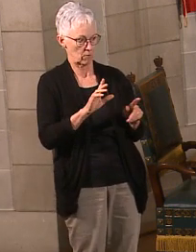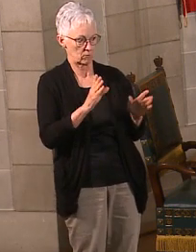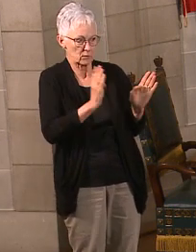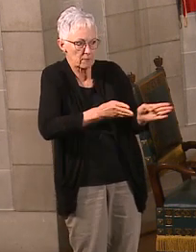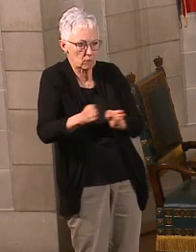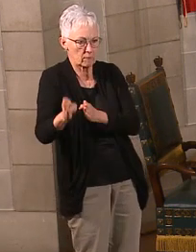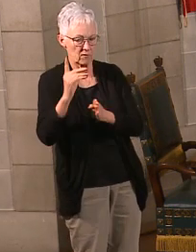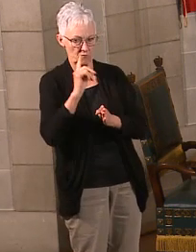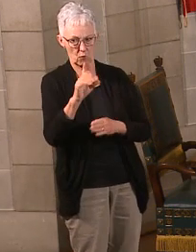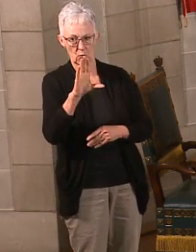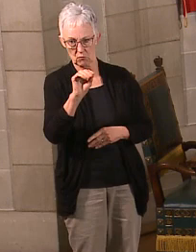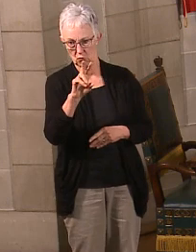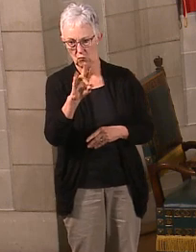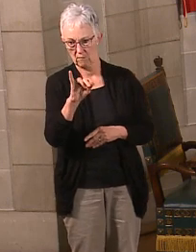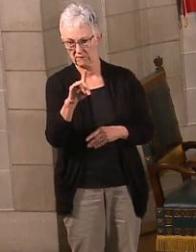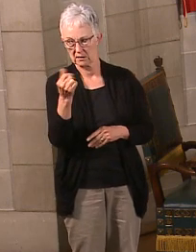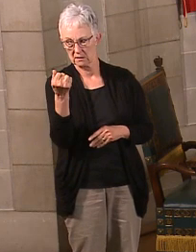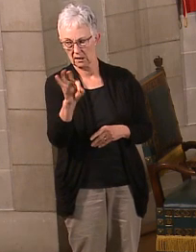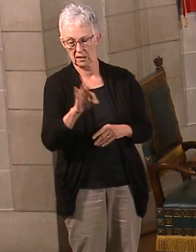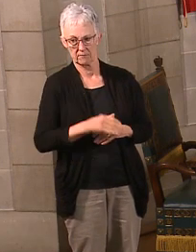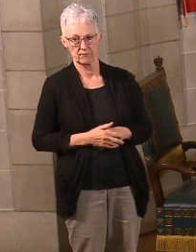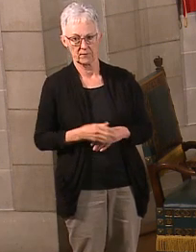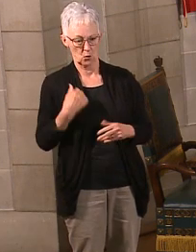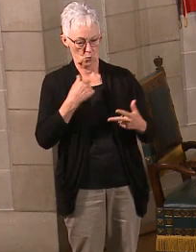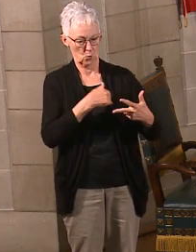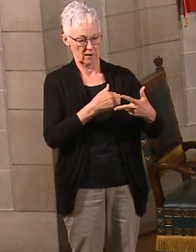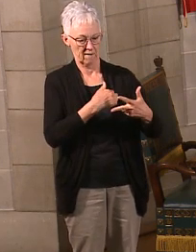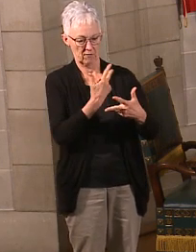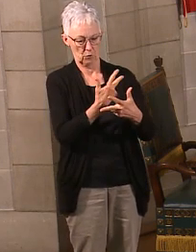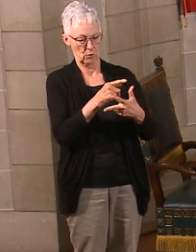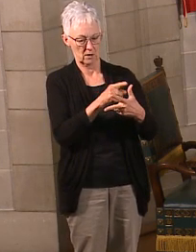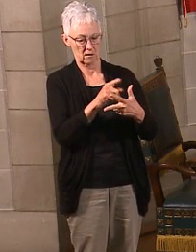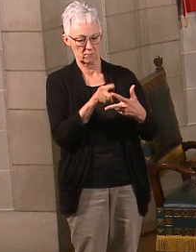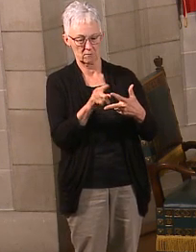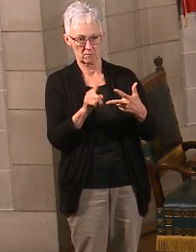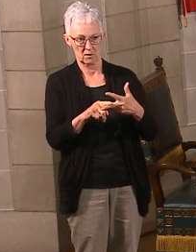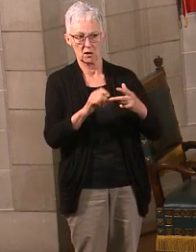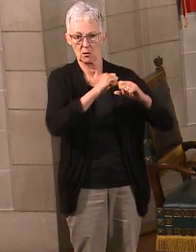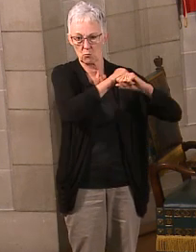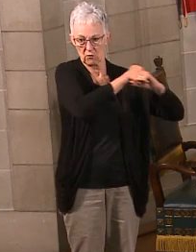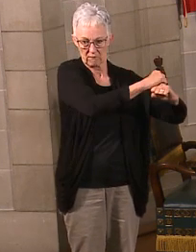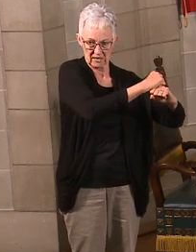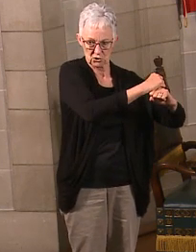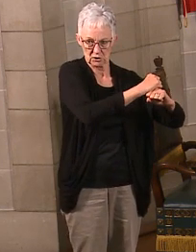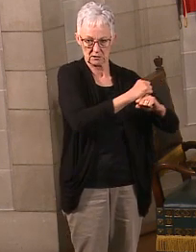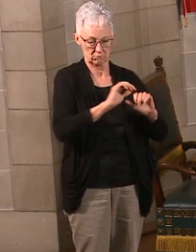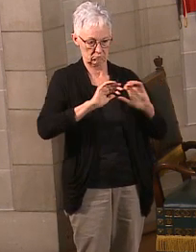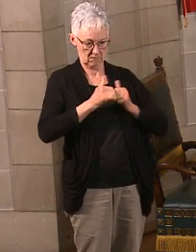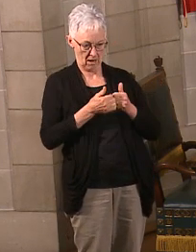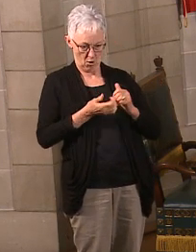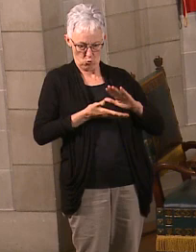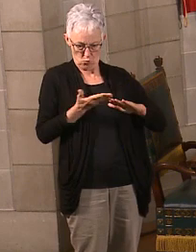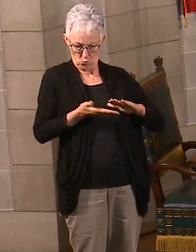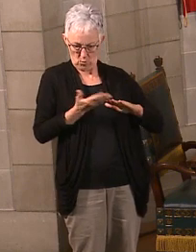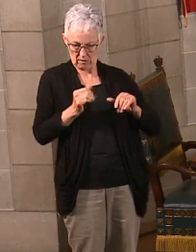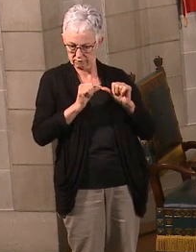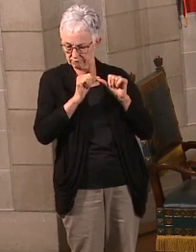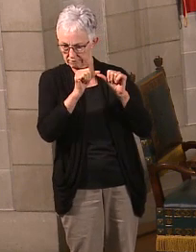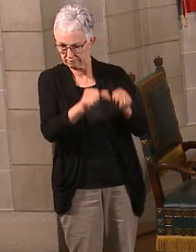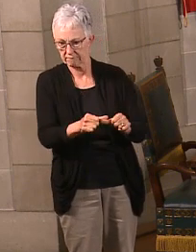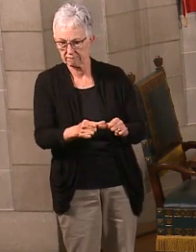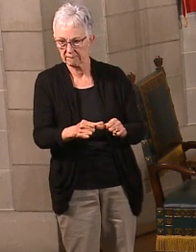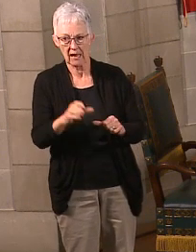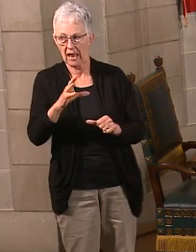facilities. There are 3 key points: prevention, operations, and medical. For prevention, one of the things that